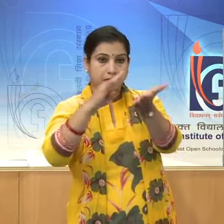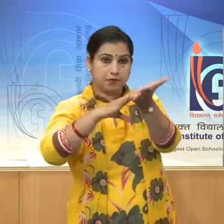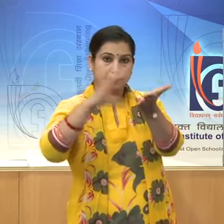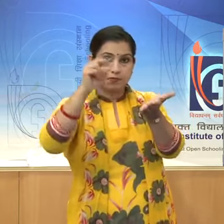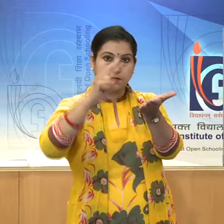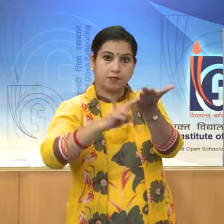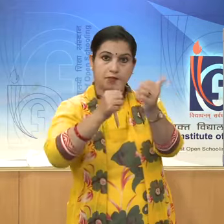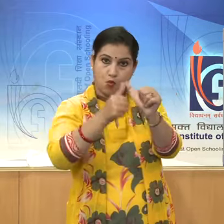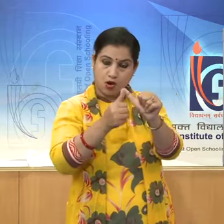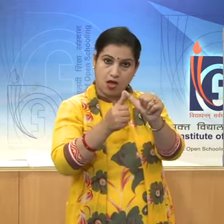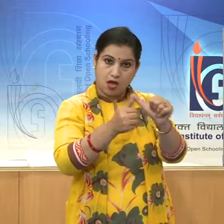Mona Lisa.